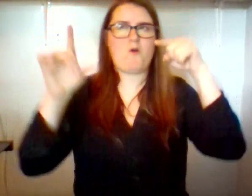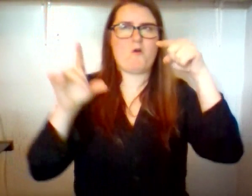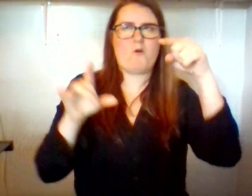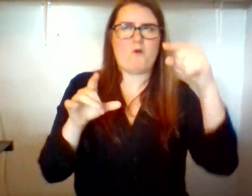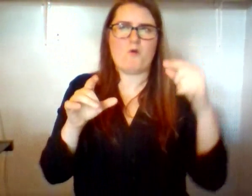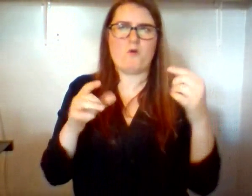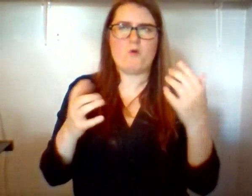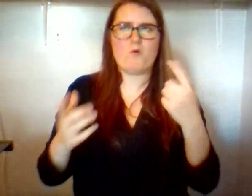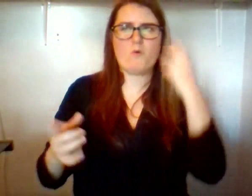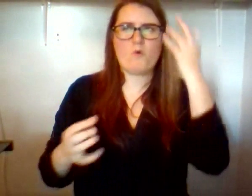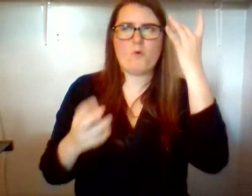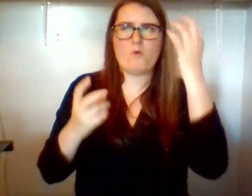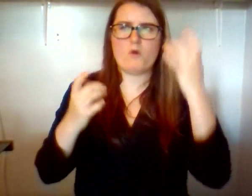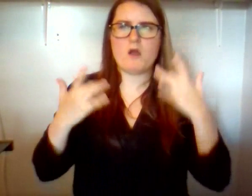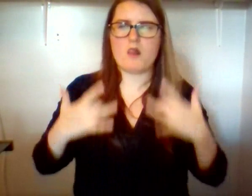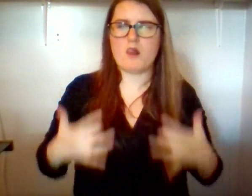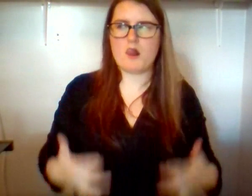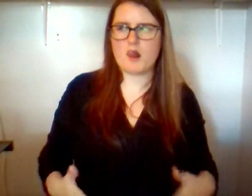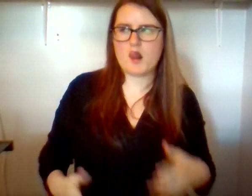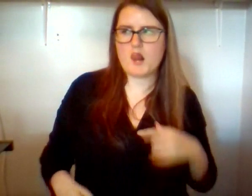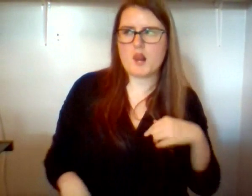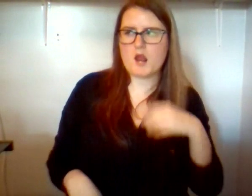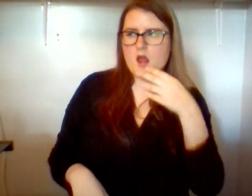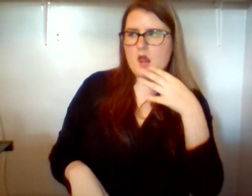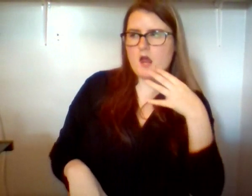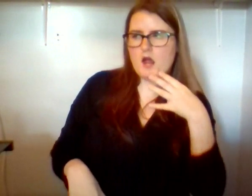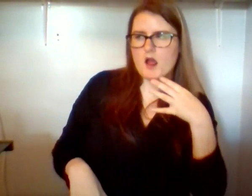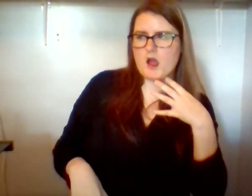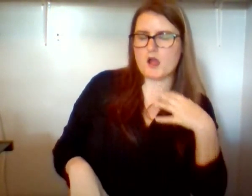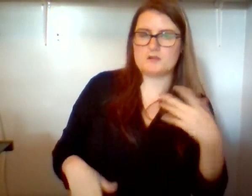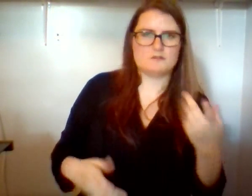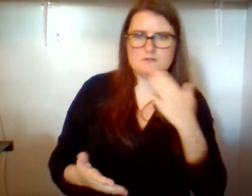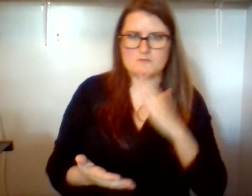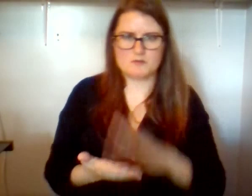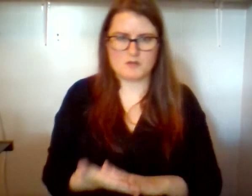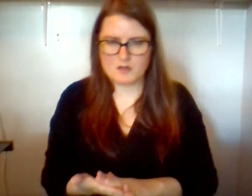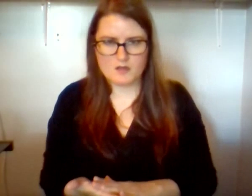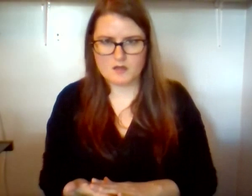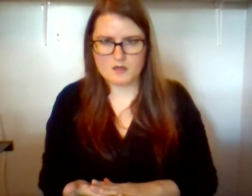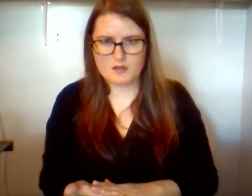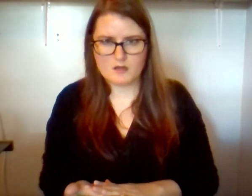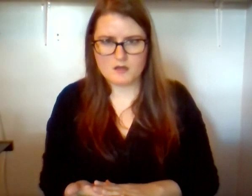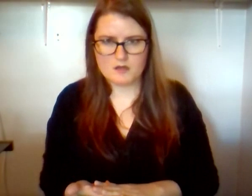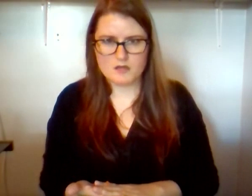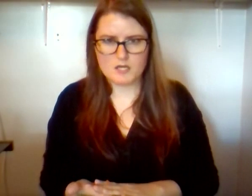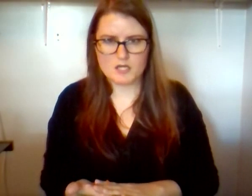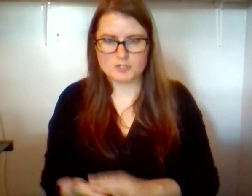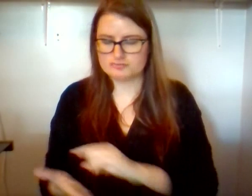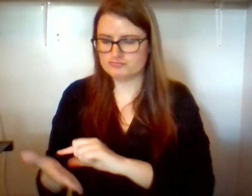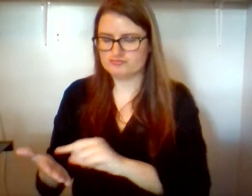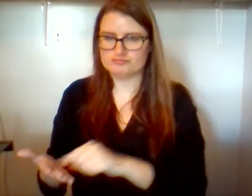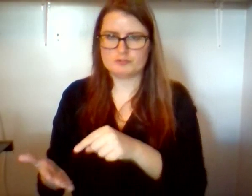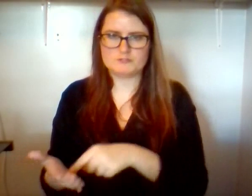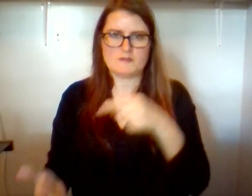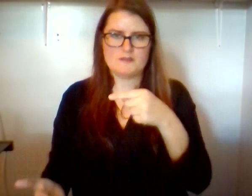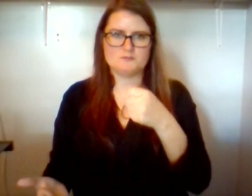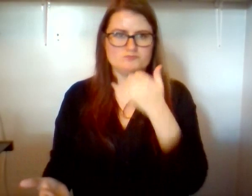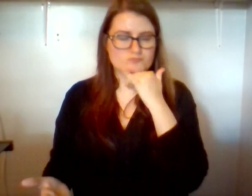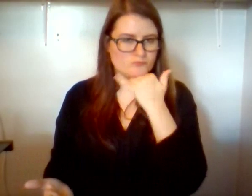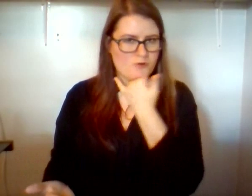is not supposed to happen. You're supposed to gouge out your eye rather than let that happen, because that's meant for marriage.